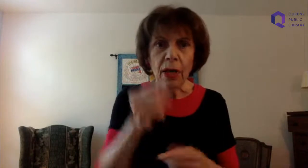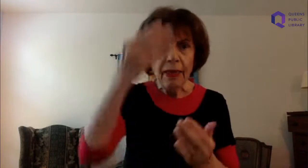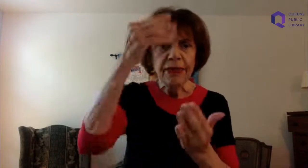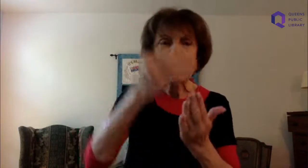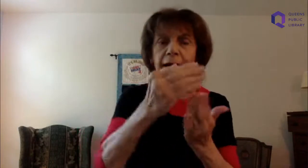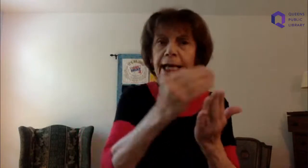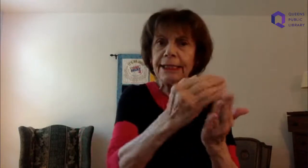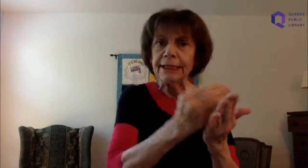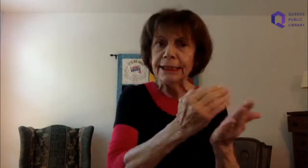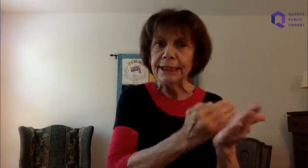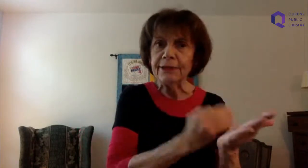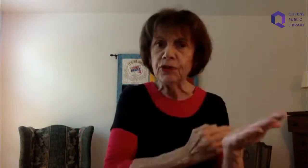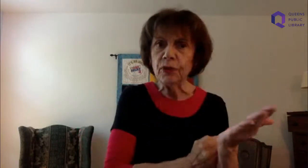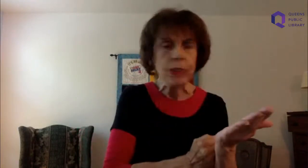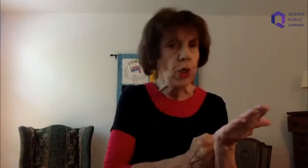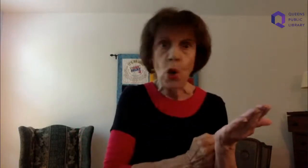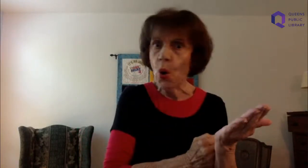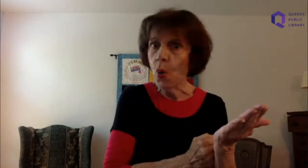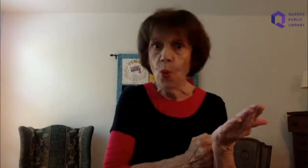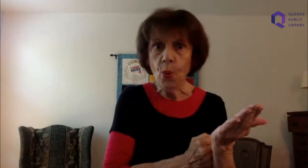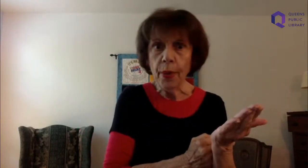the titles list is